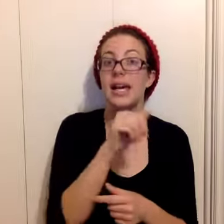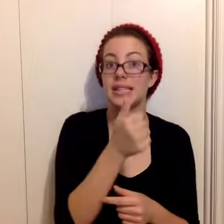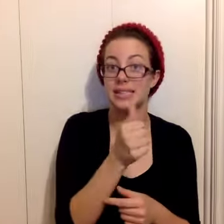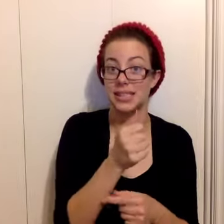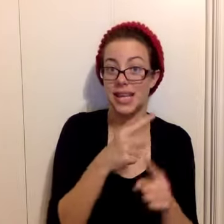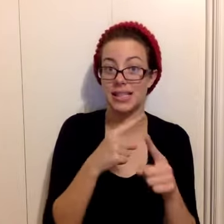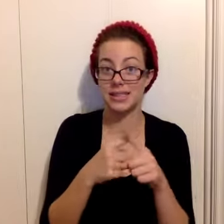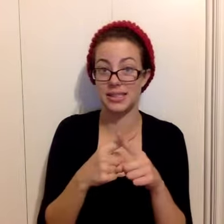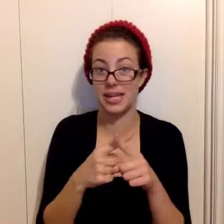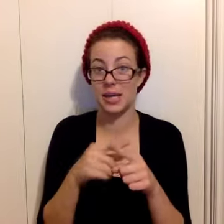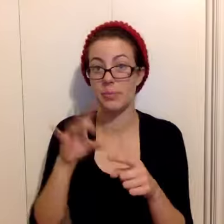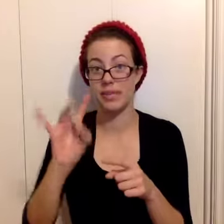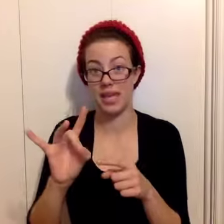feet.